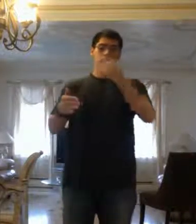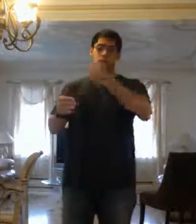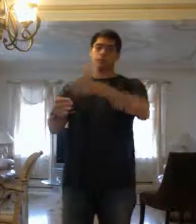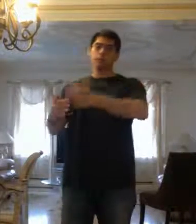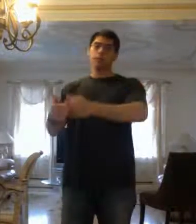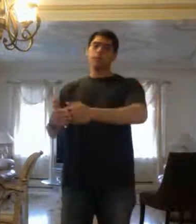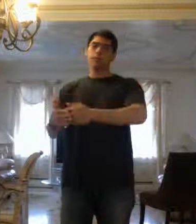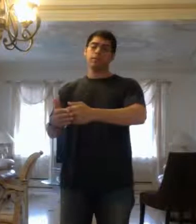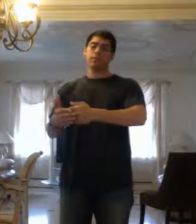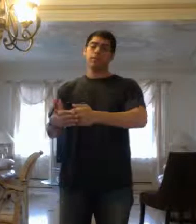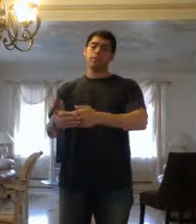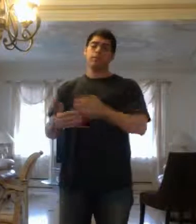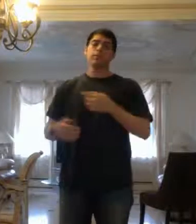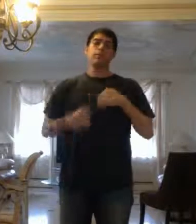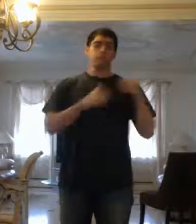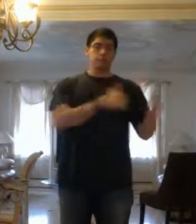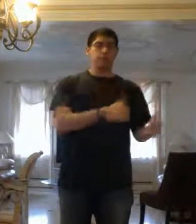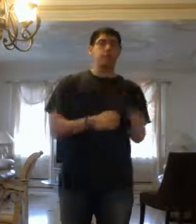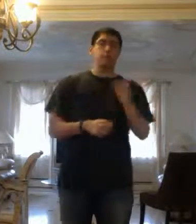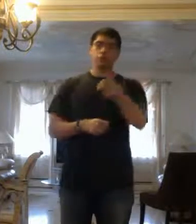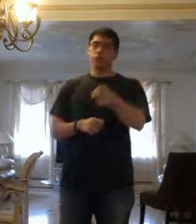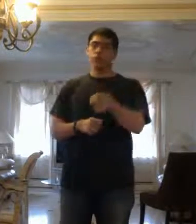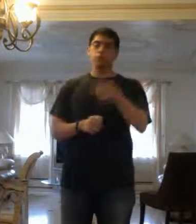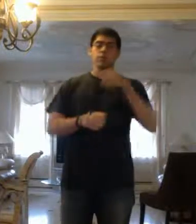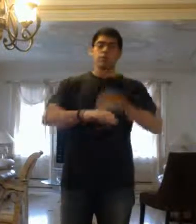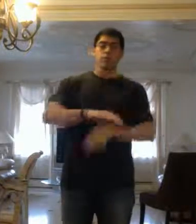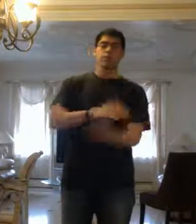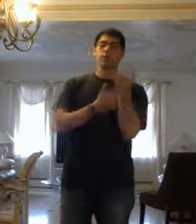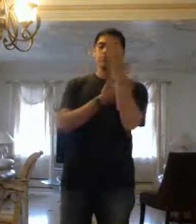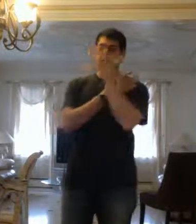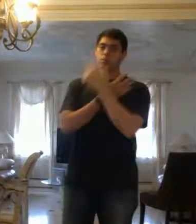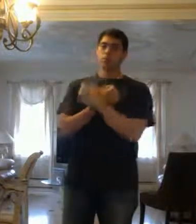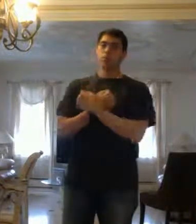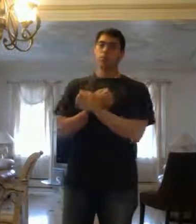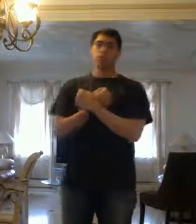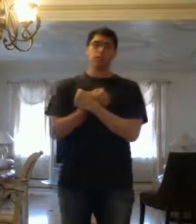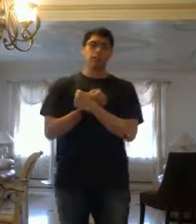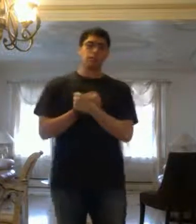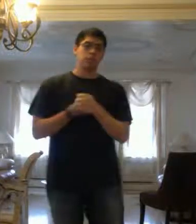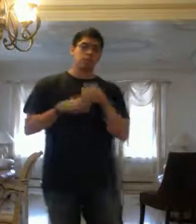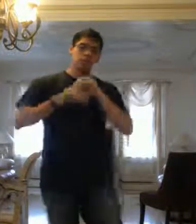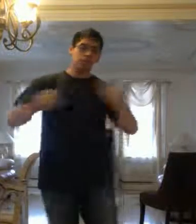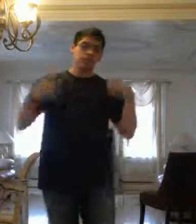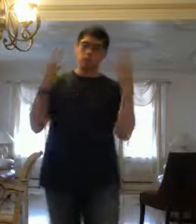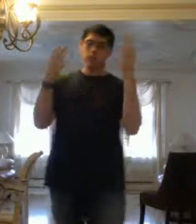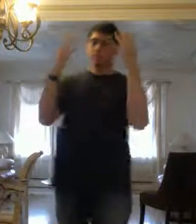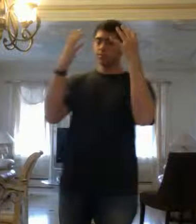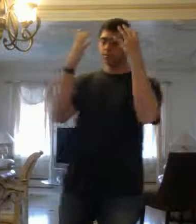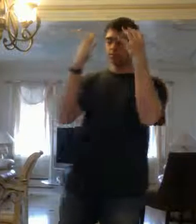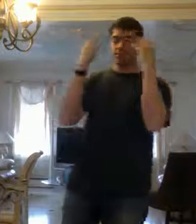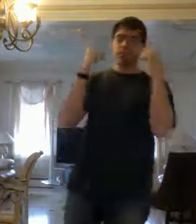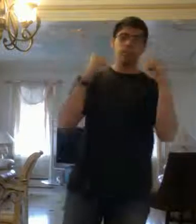behind I'll follow you into the dark No blinding light